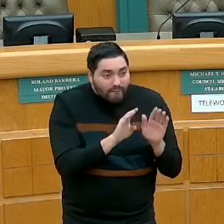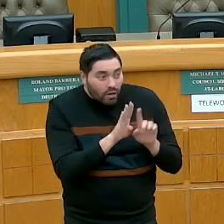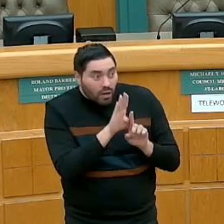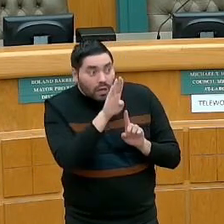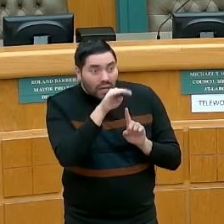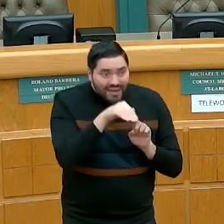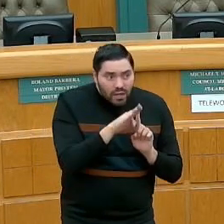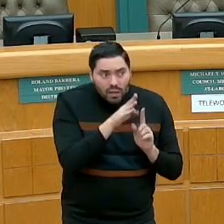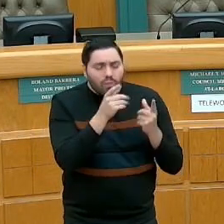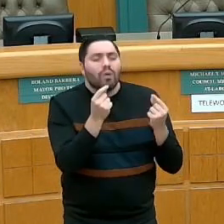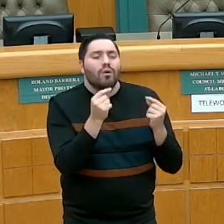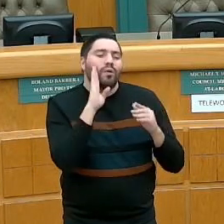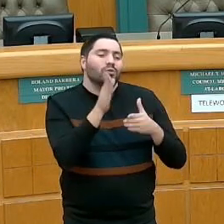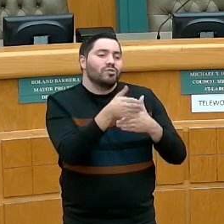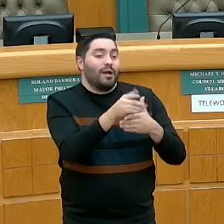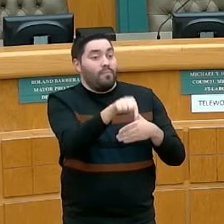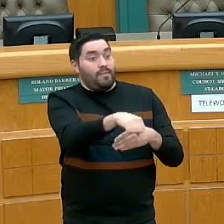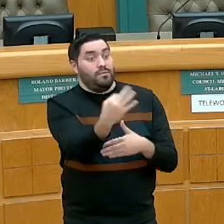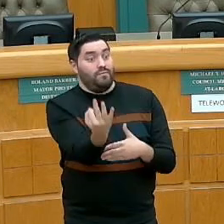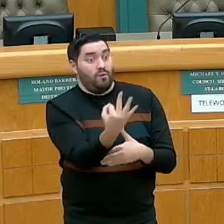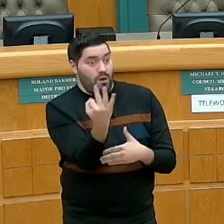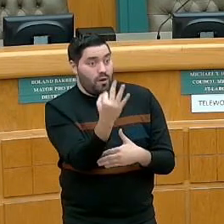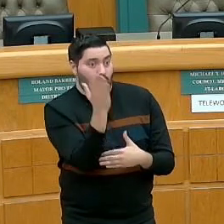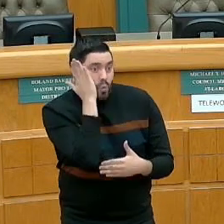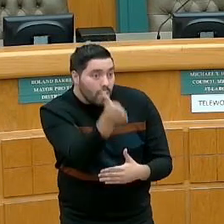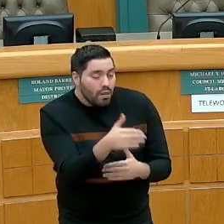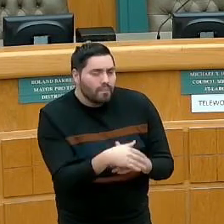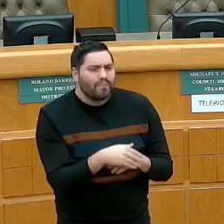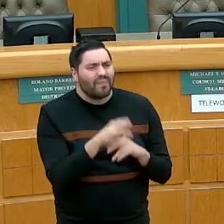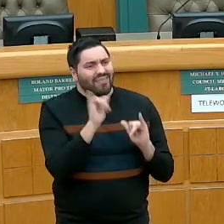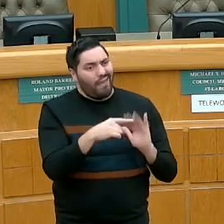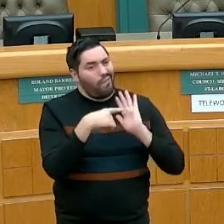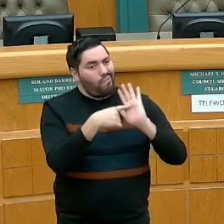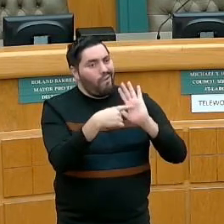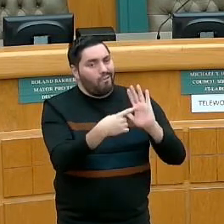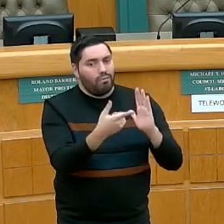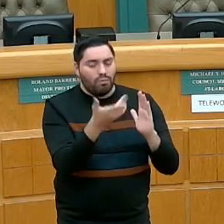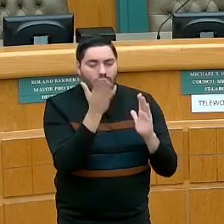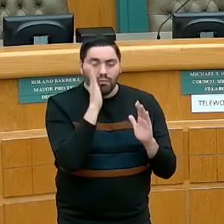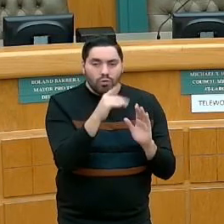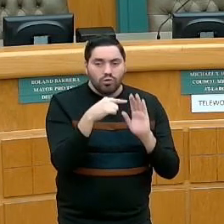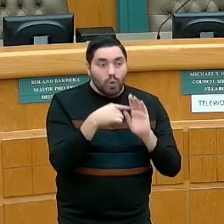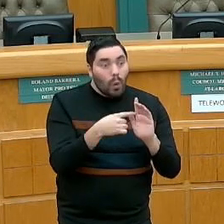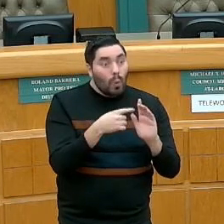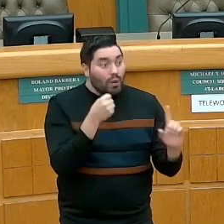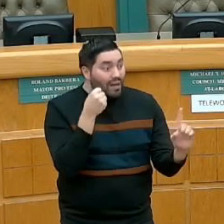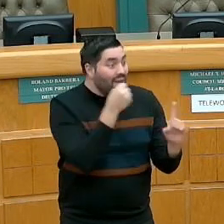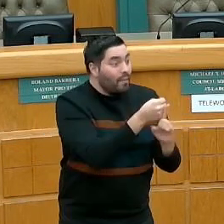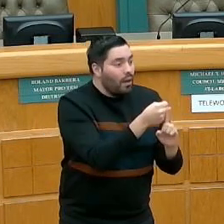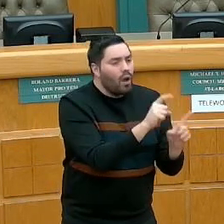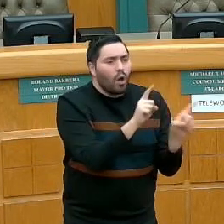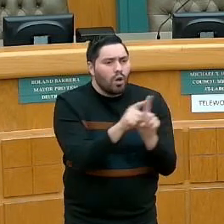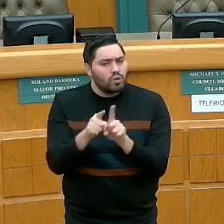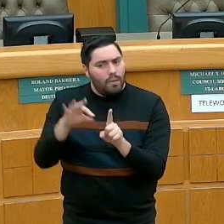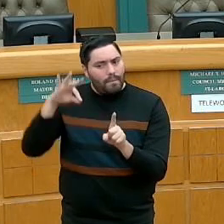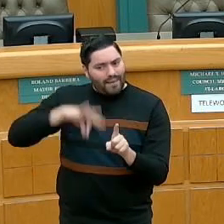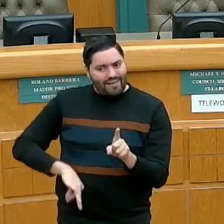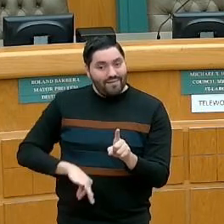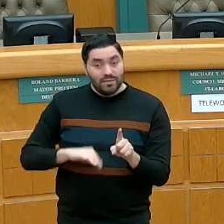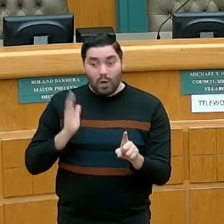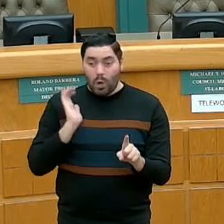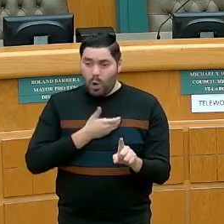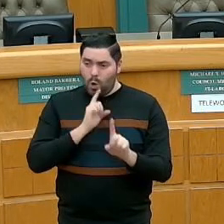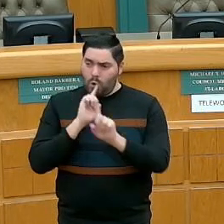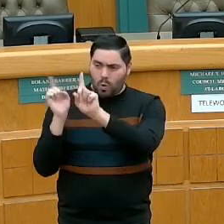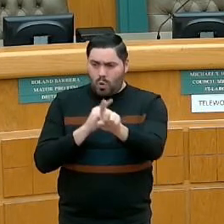will be sharing that with the community. The model will show us the impacts and the benefits of some of our orders that